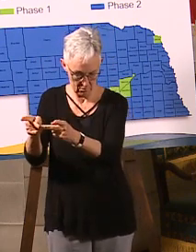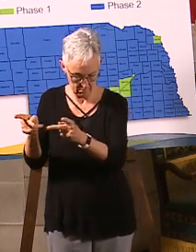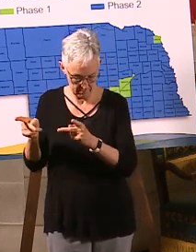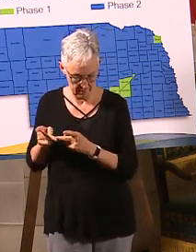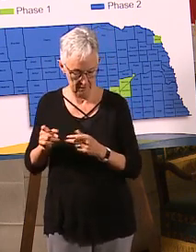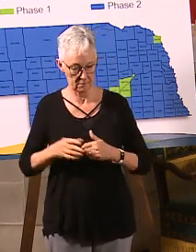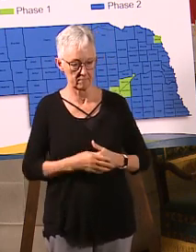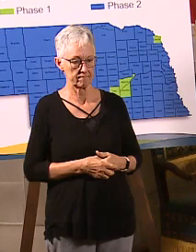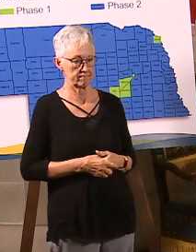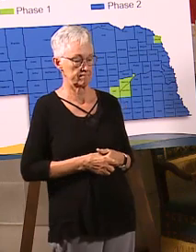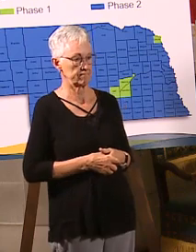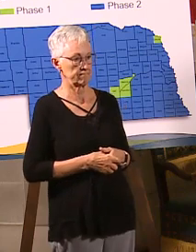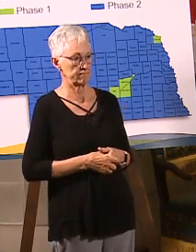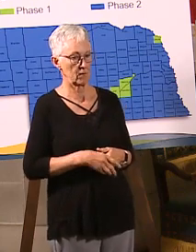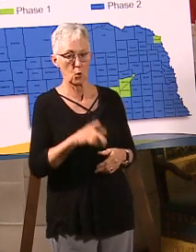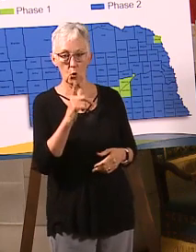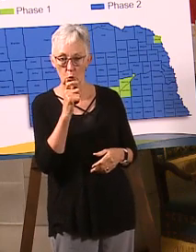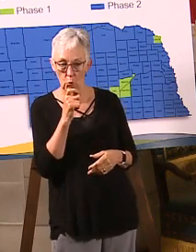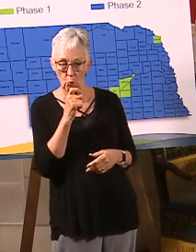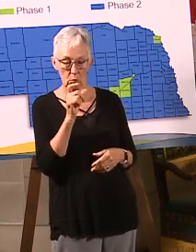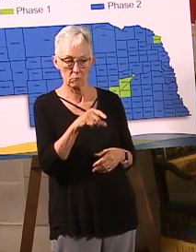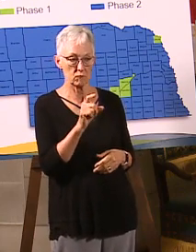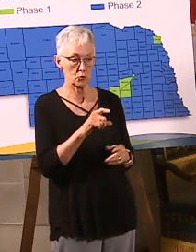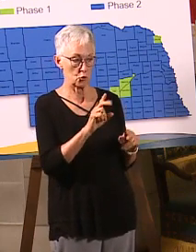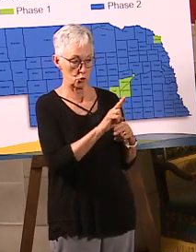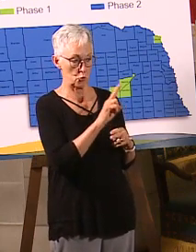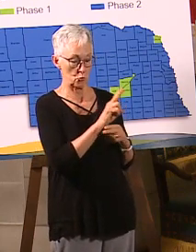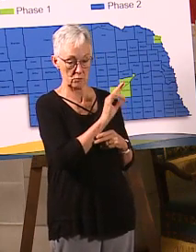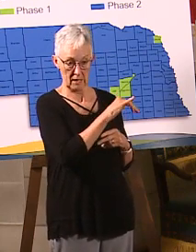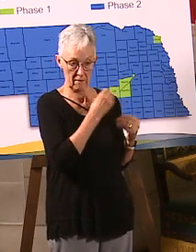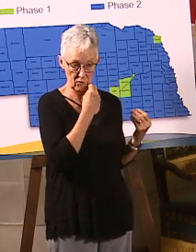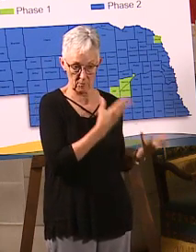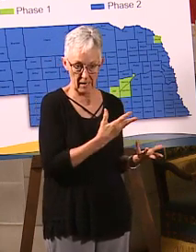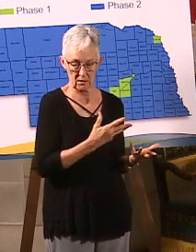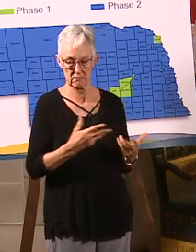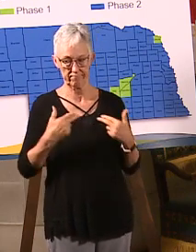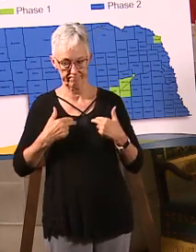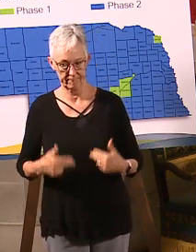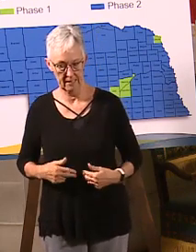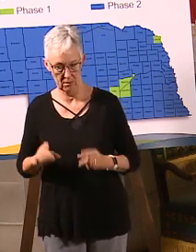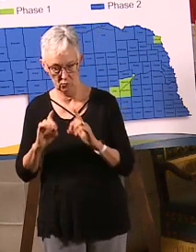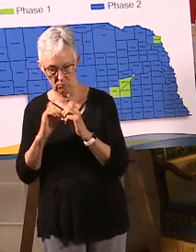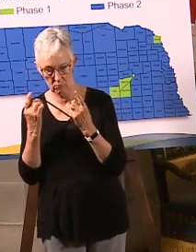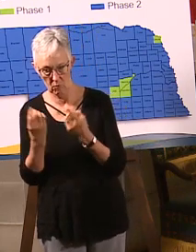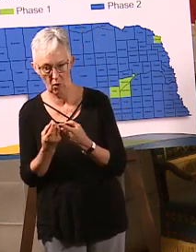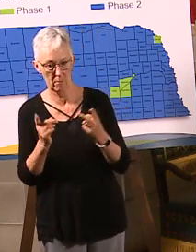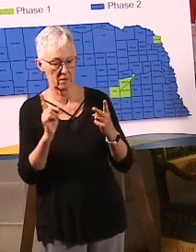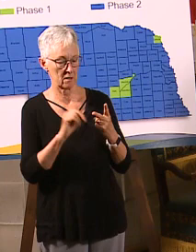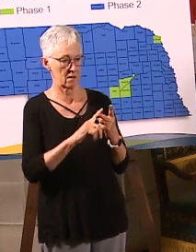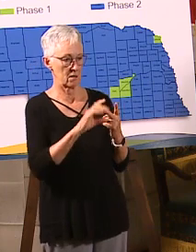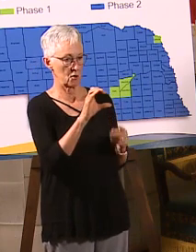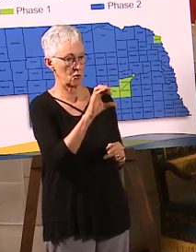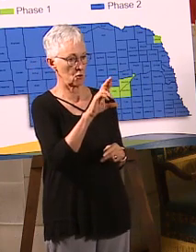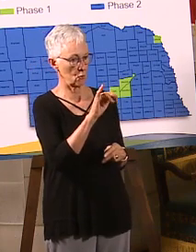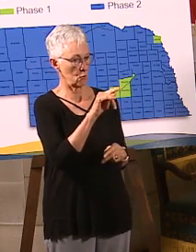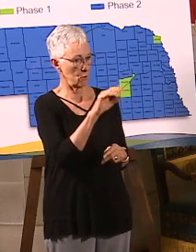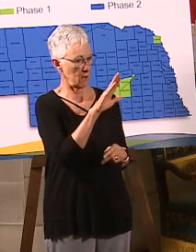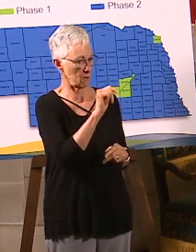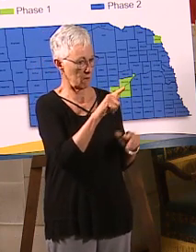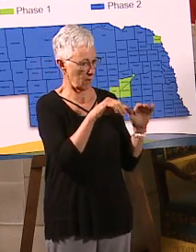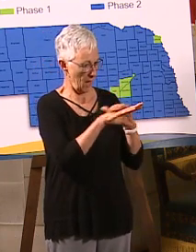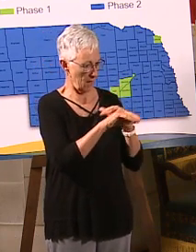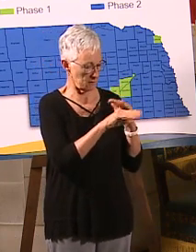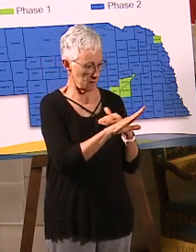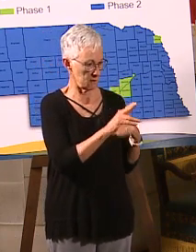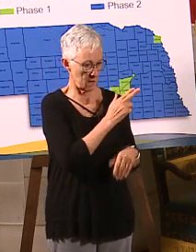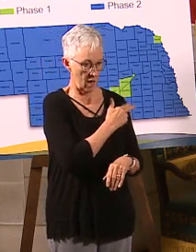not just that. The intended audience also deals with local health departments, critical access hospitals, frontline providers and first responders